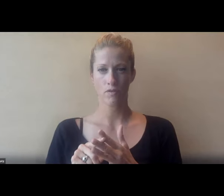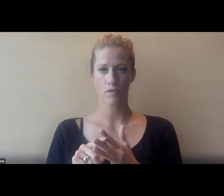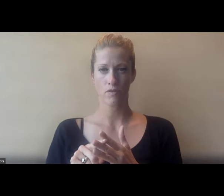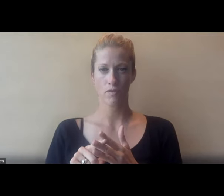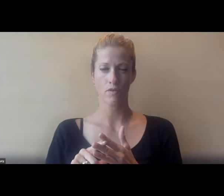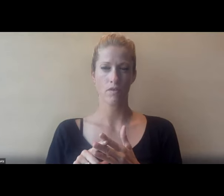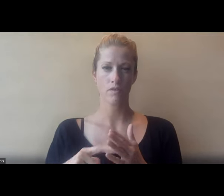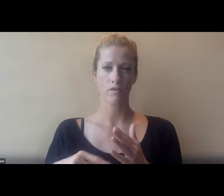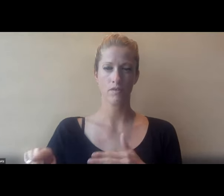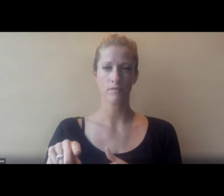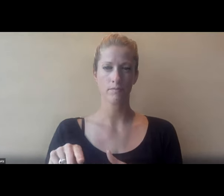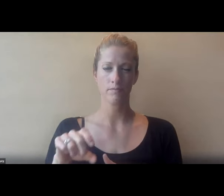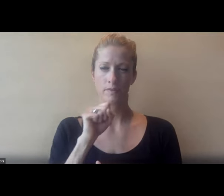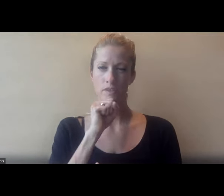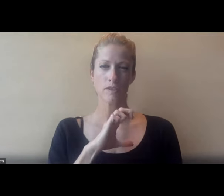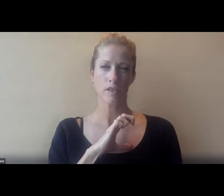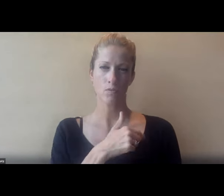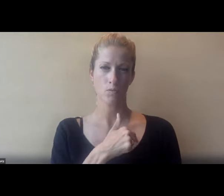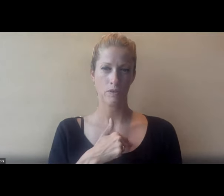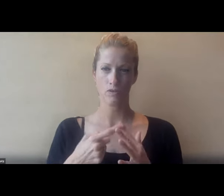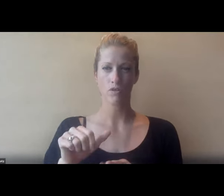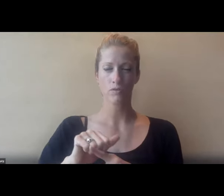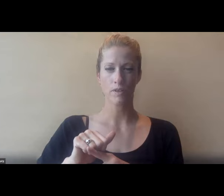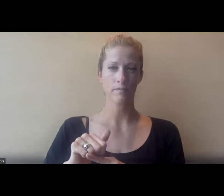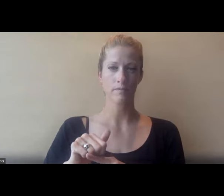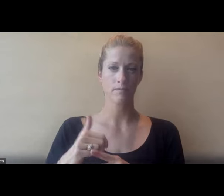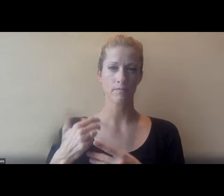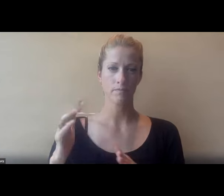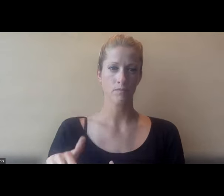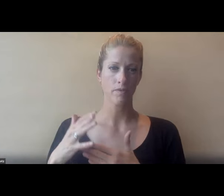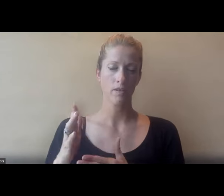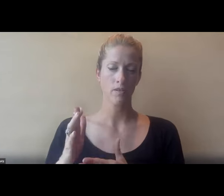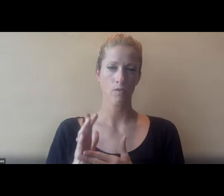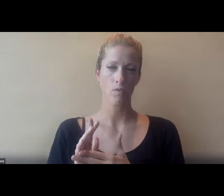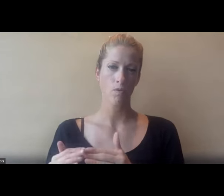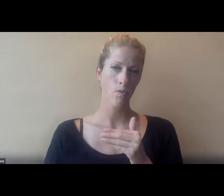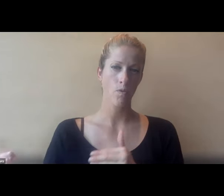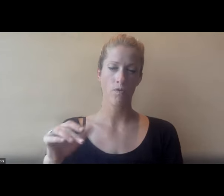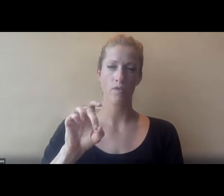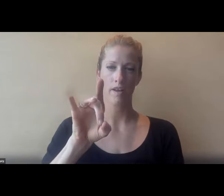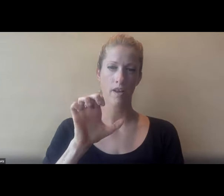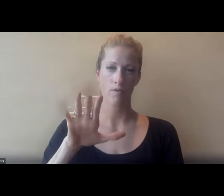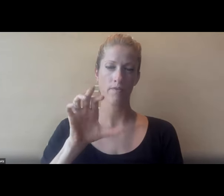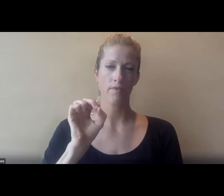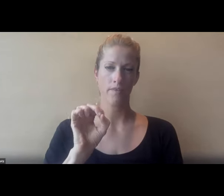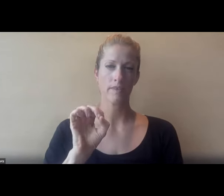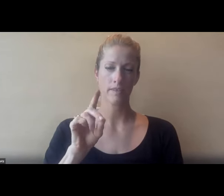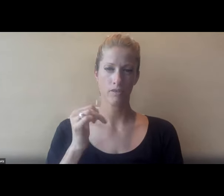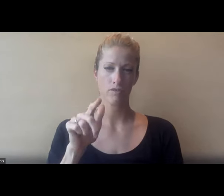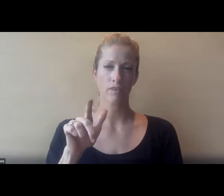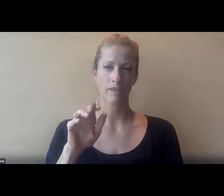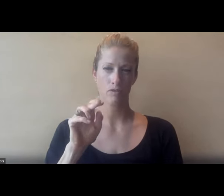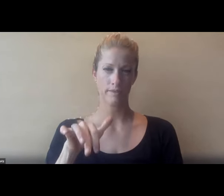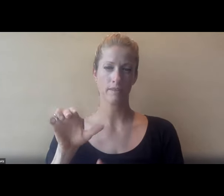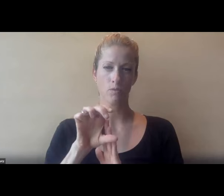these seniors that we have trained. We have provided over 850 digital literacy courses